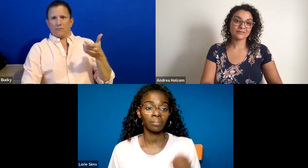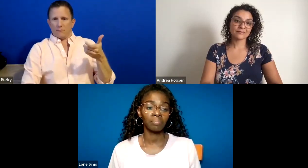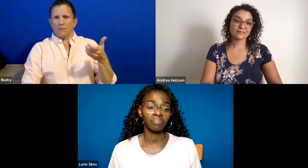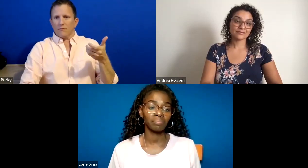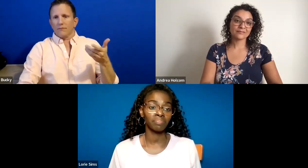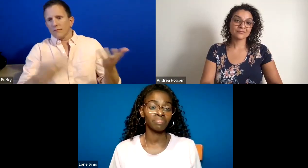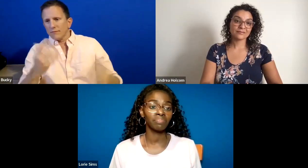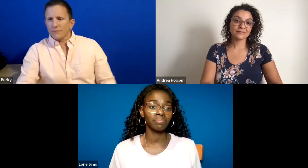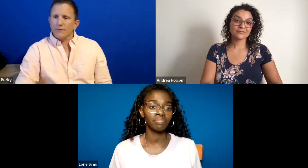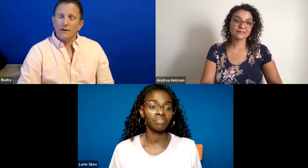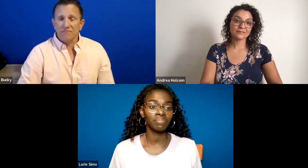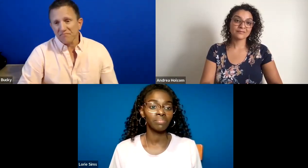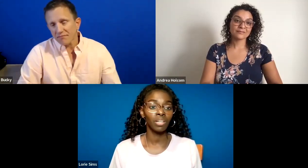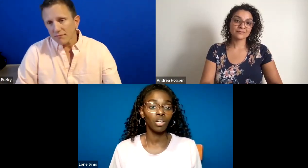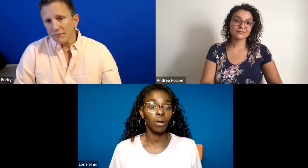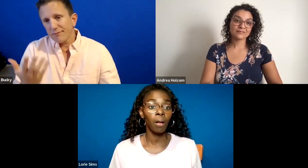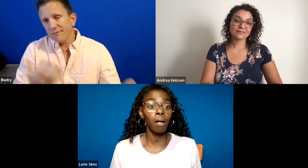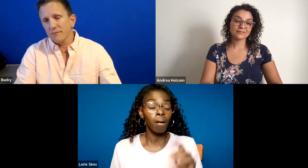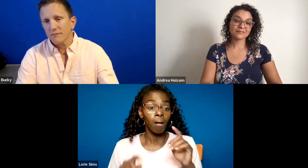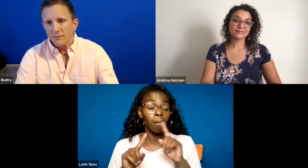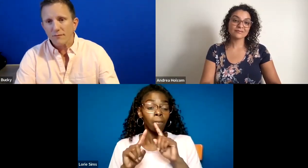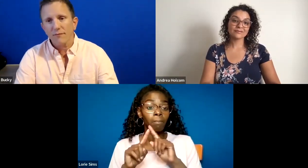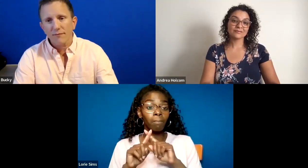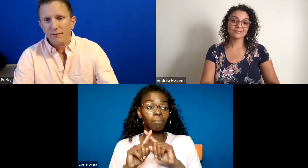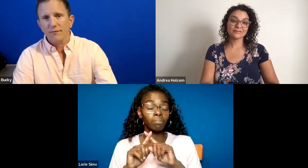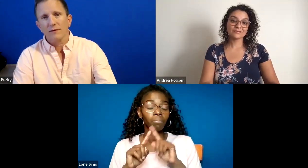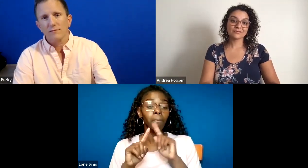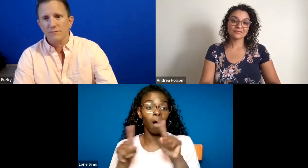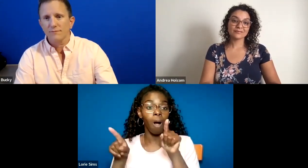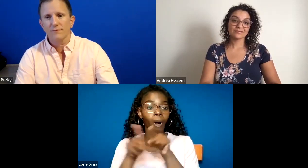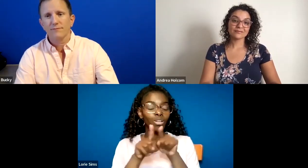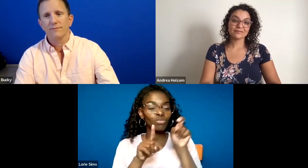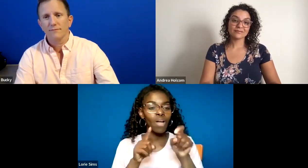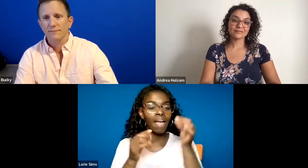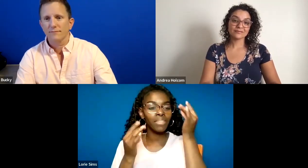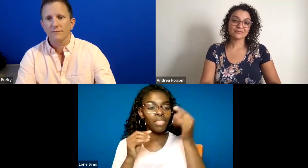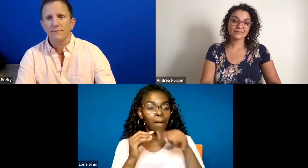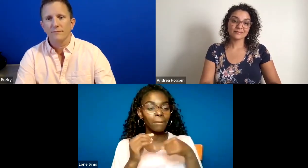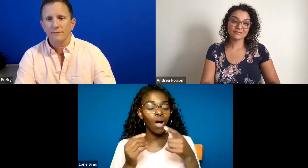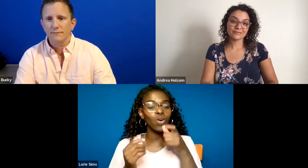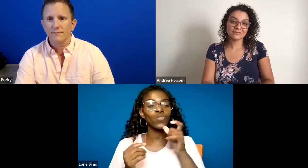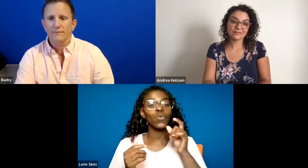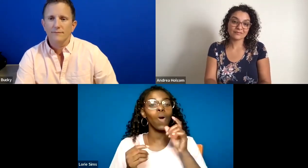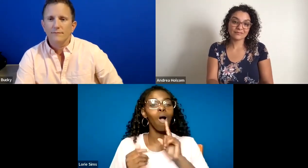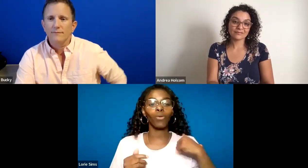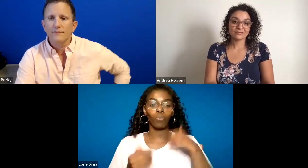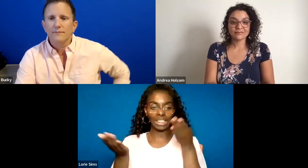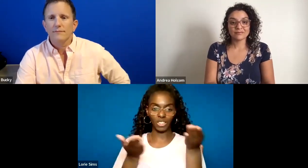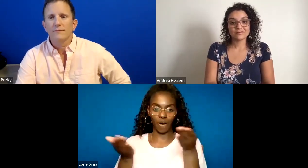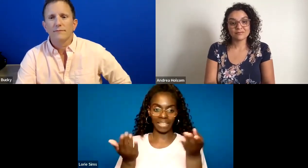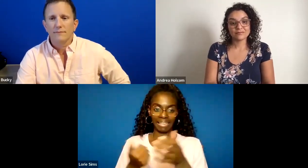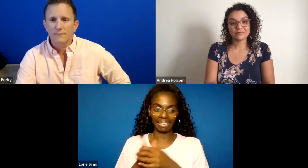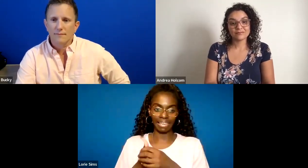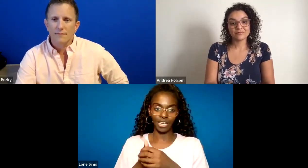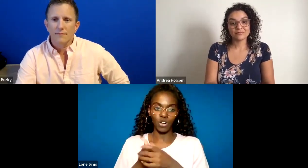an appropriate interpreter, as opposed to just getting it and sending the request out without a lot of thought. Yes, and also